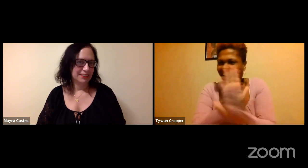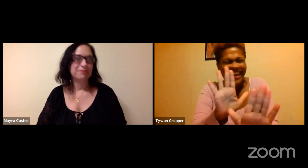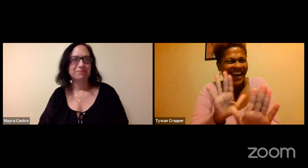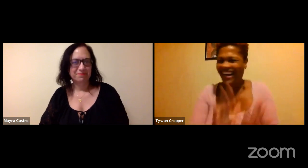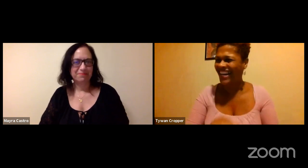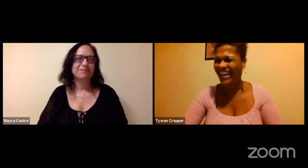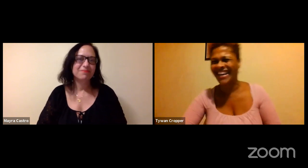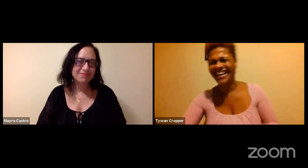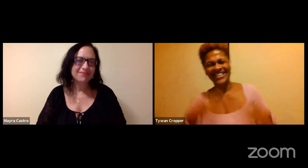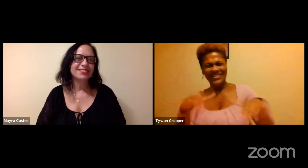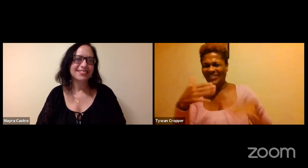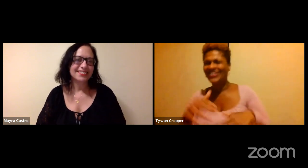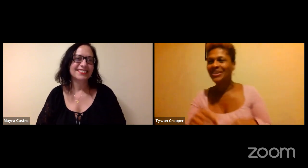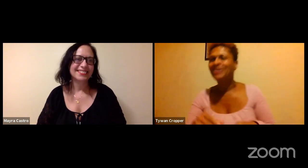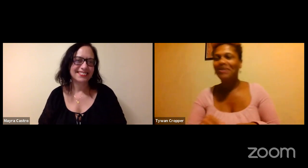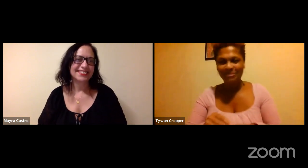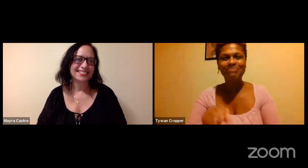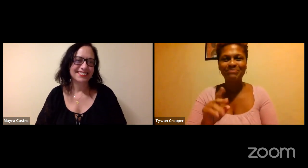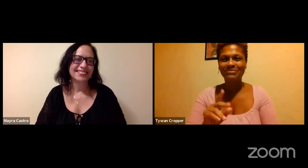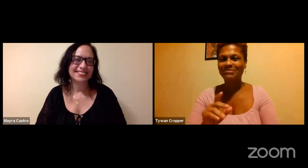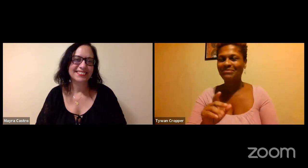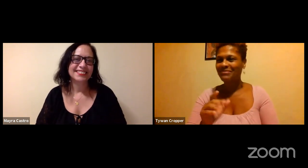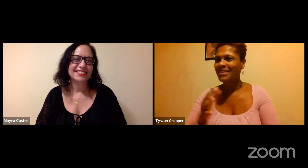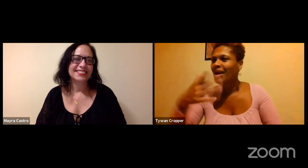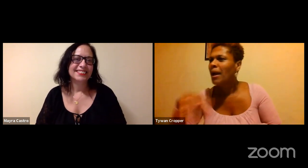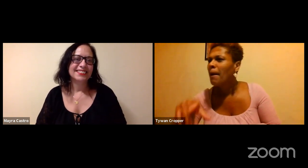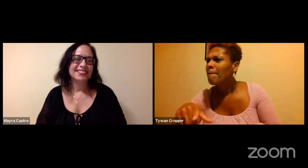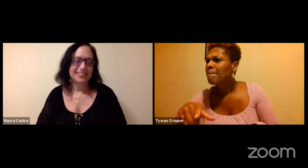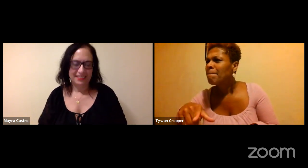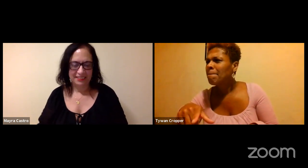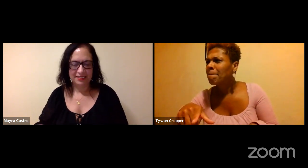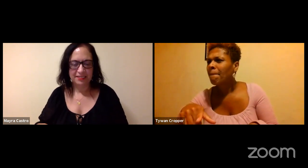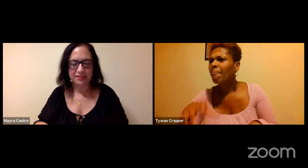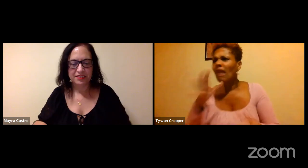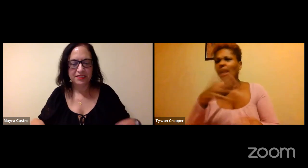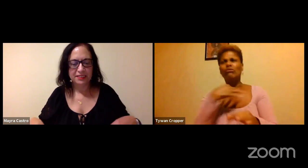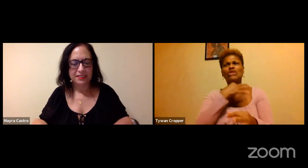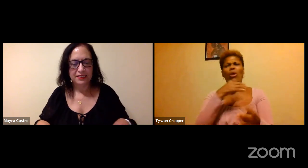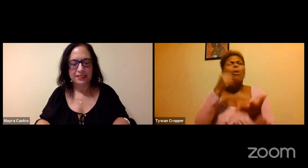the salsa, all of it. I love it.